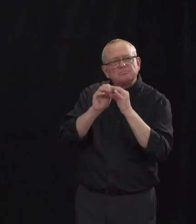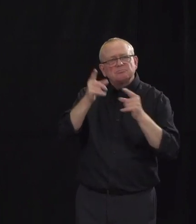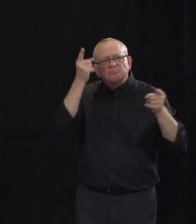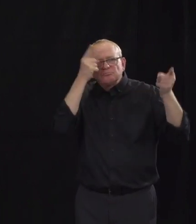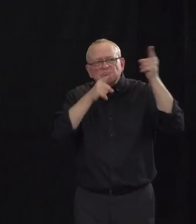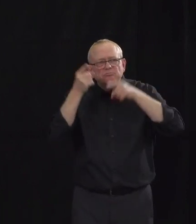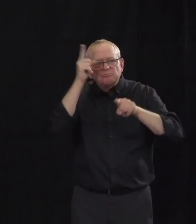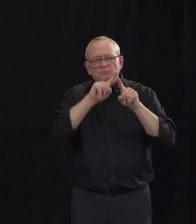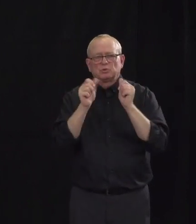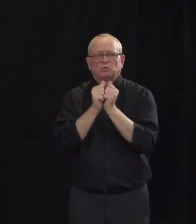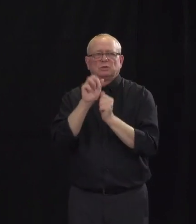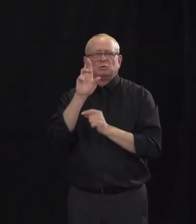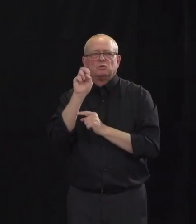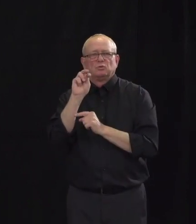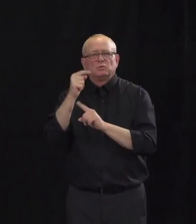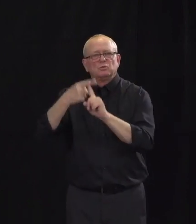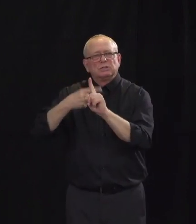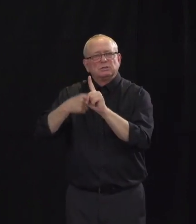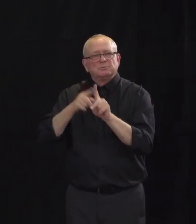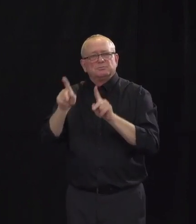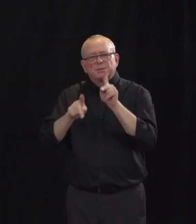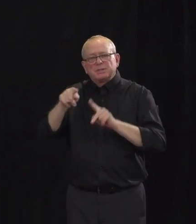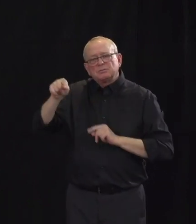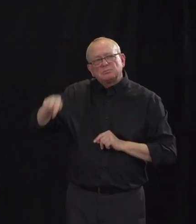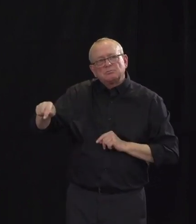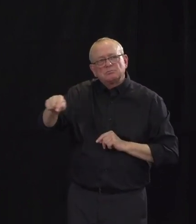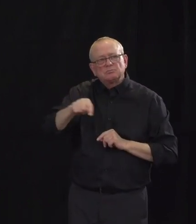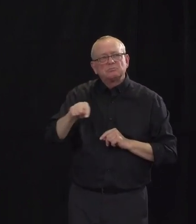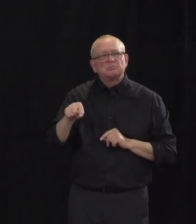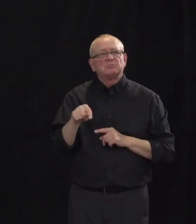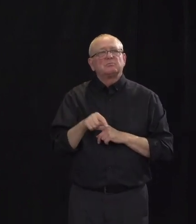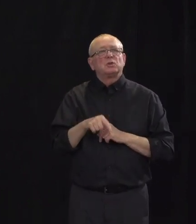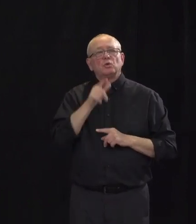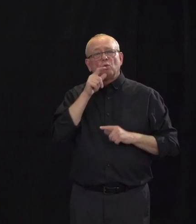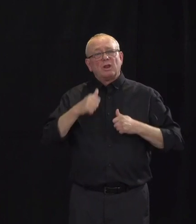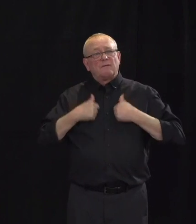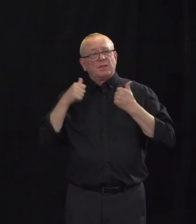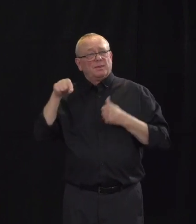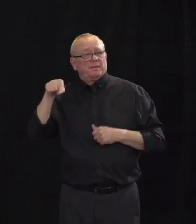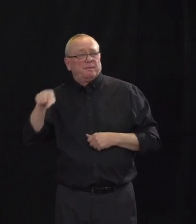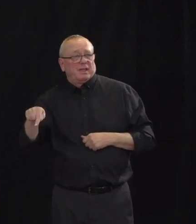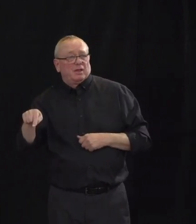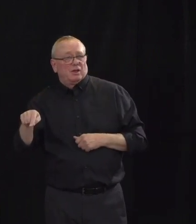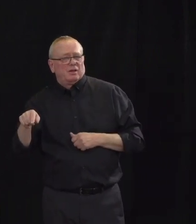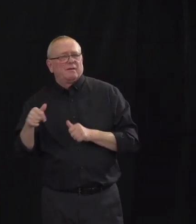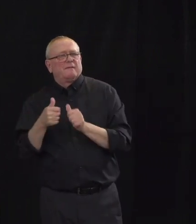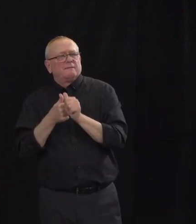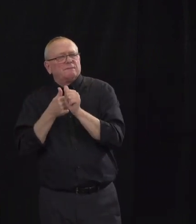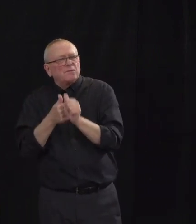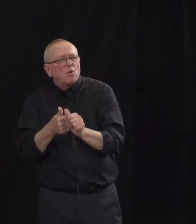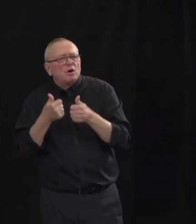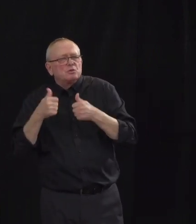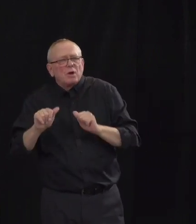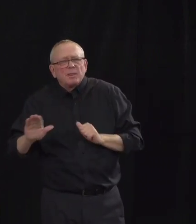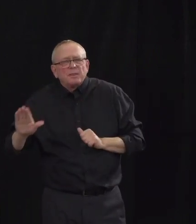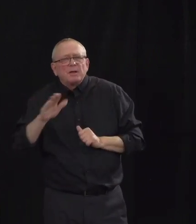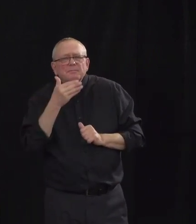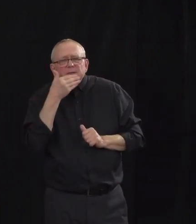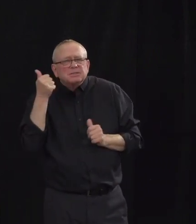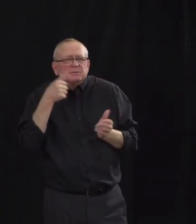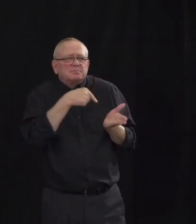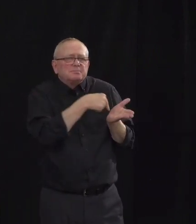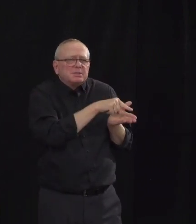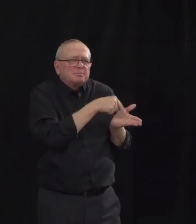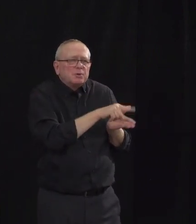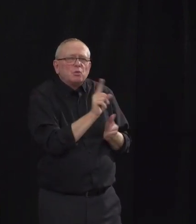will be obliged to pay their rent as fully and consistently as possible, and both the renters and the landlords will